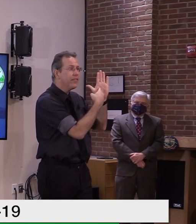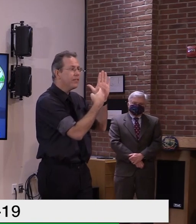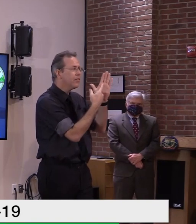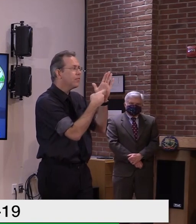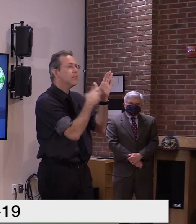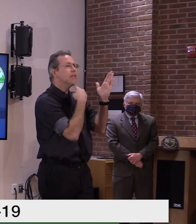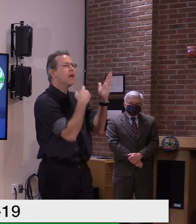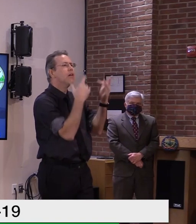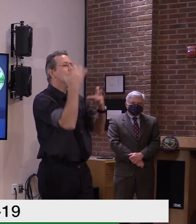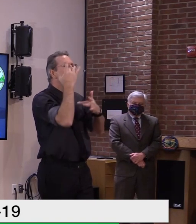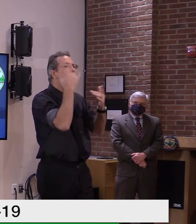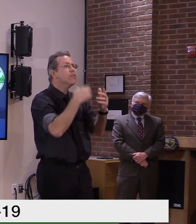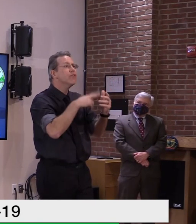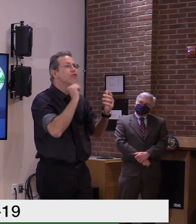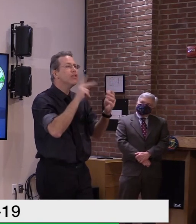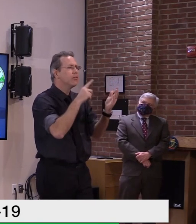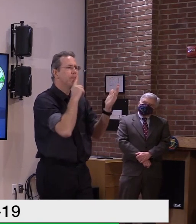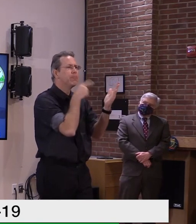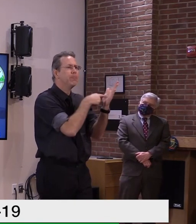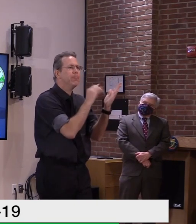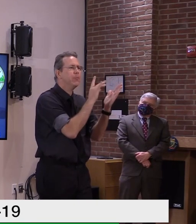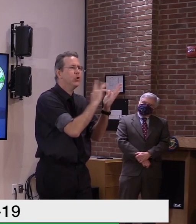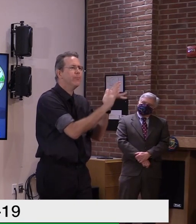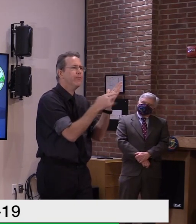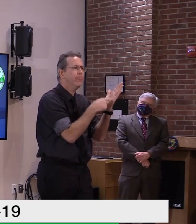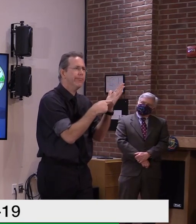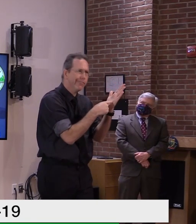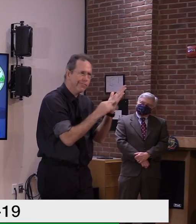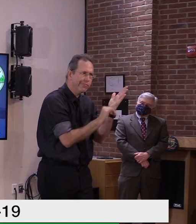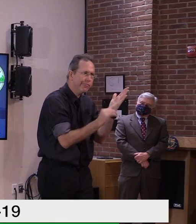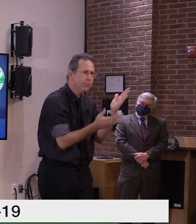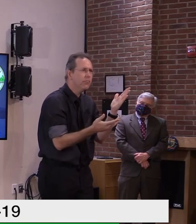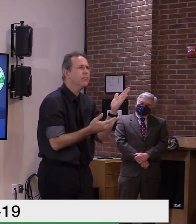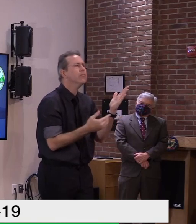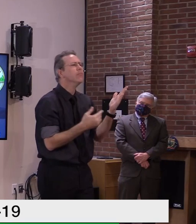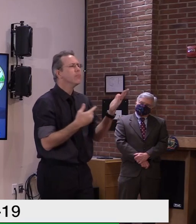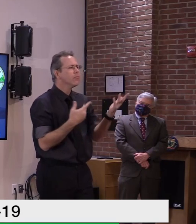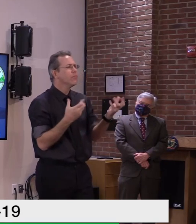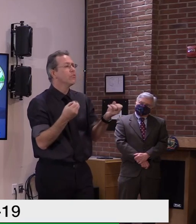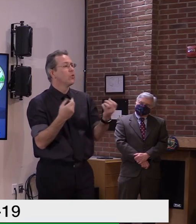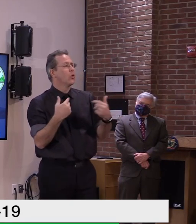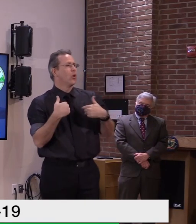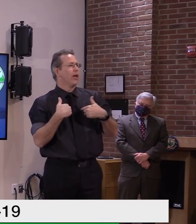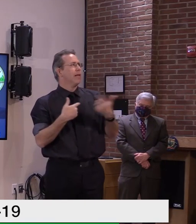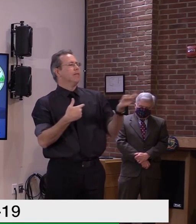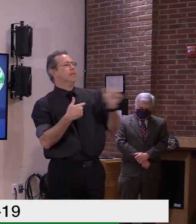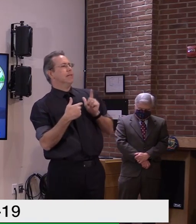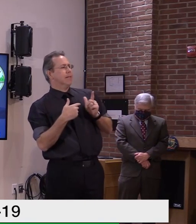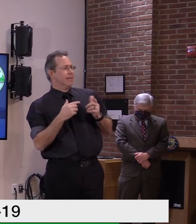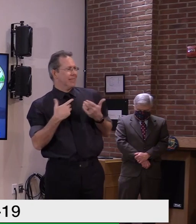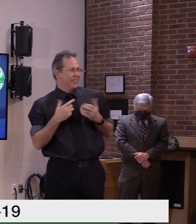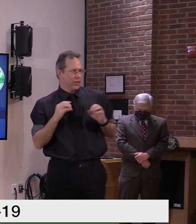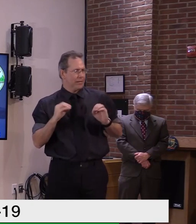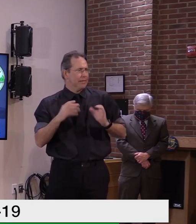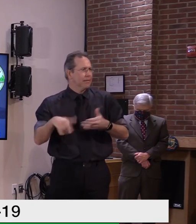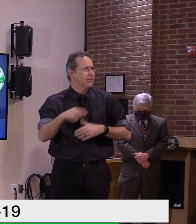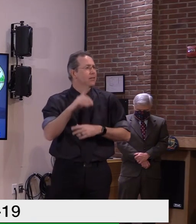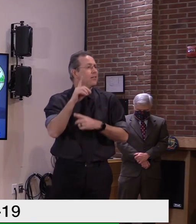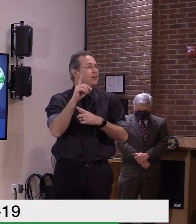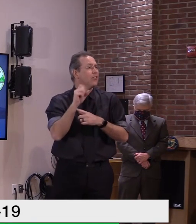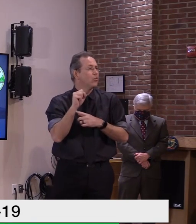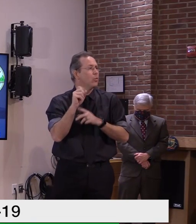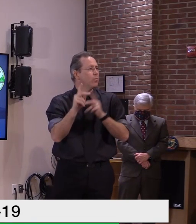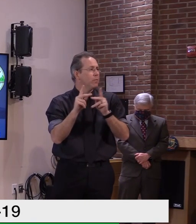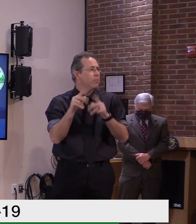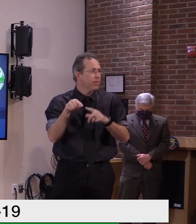that just to educate a little bit about Down syndrome, there's a significant proportion of patients with